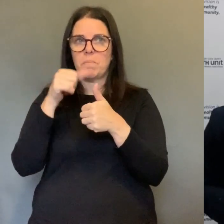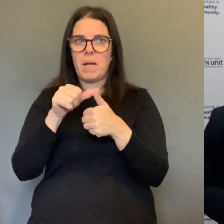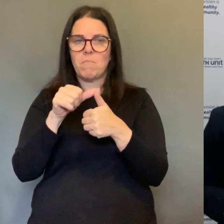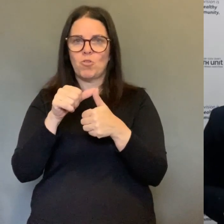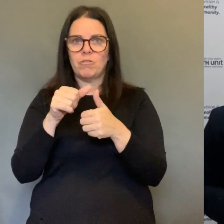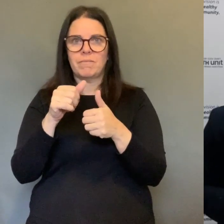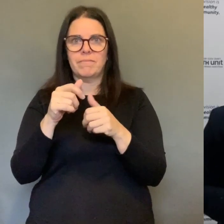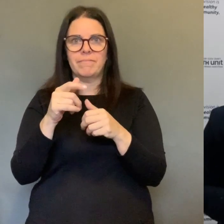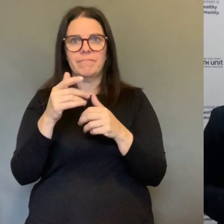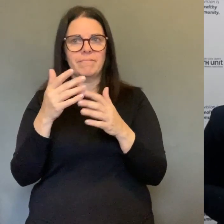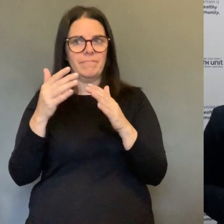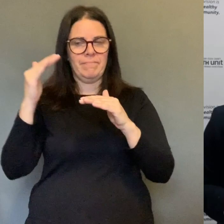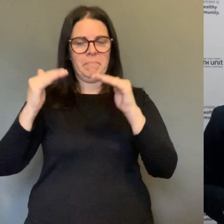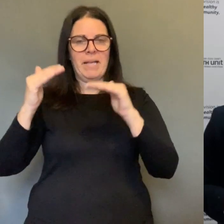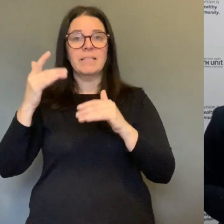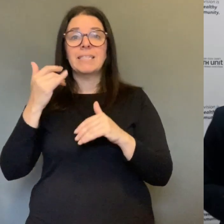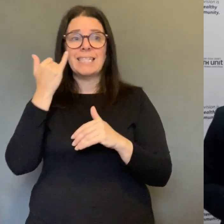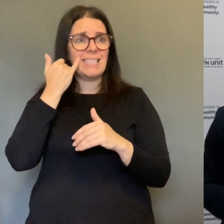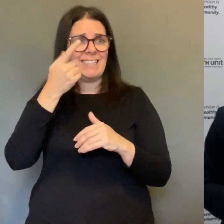Okay, thank you.